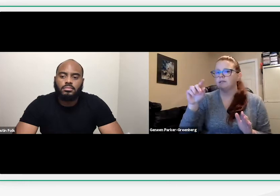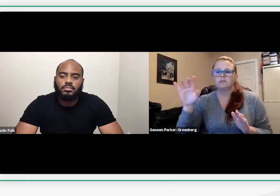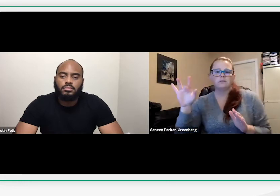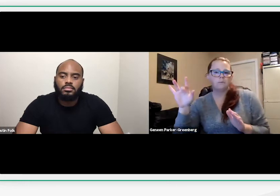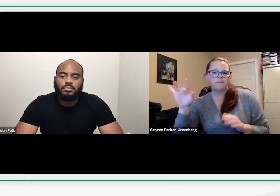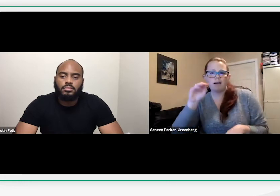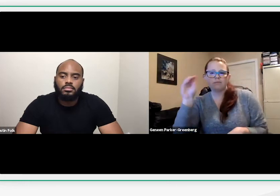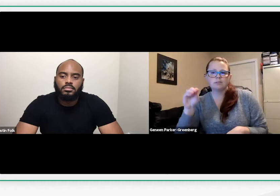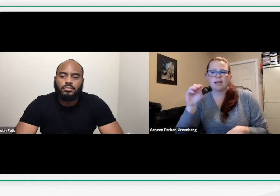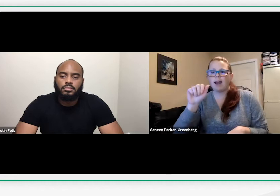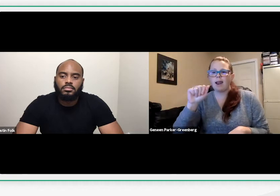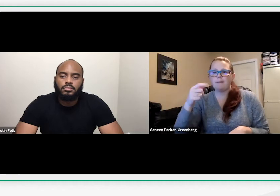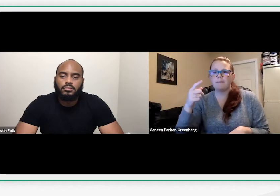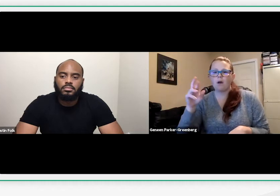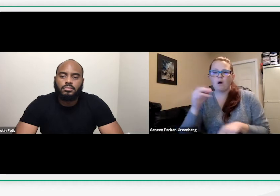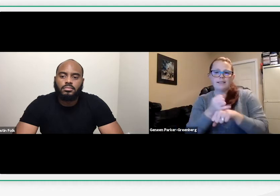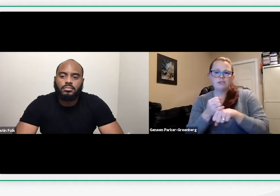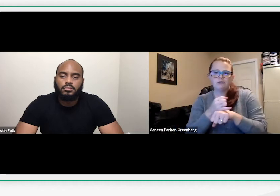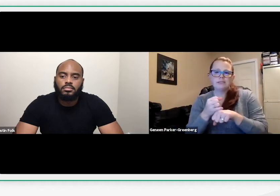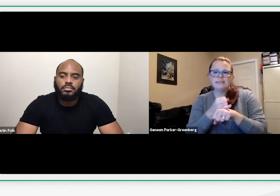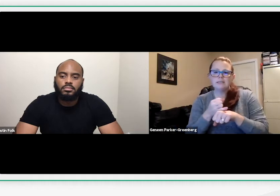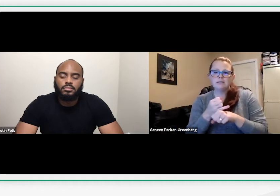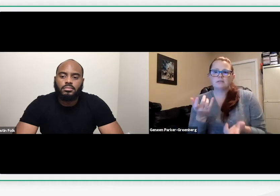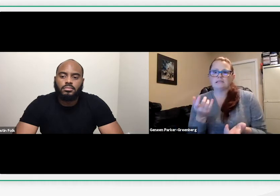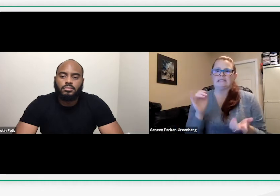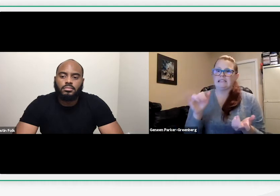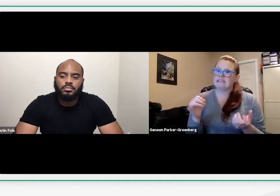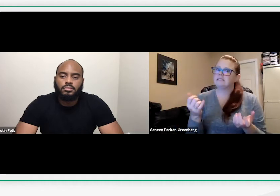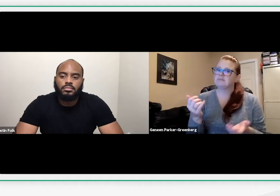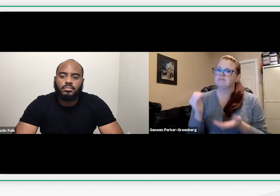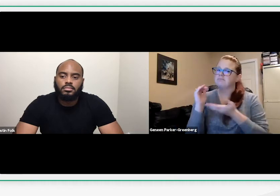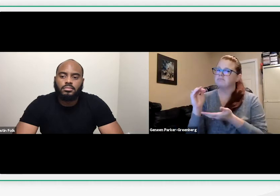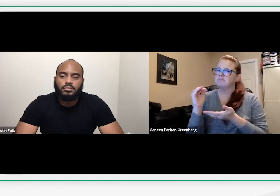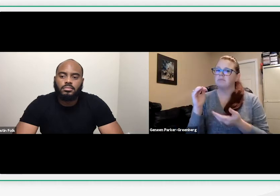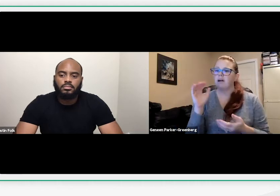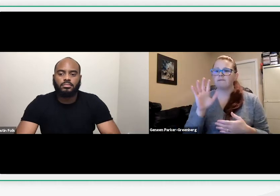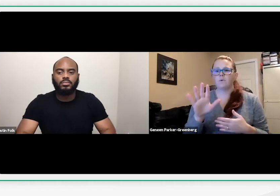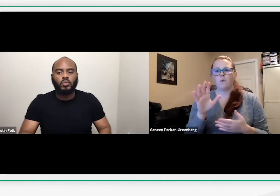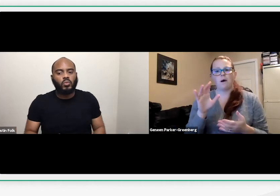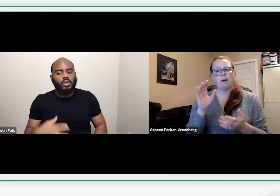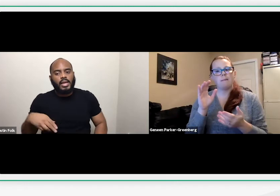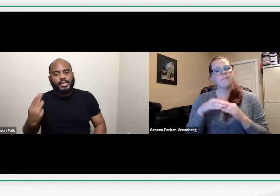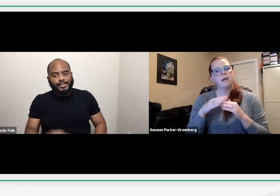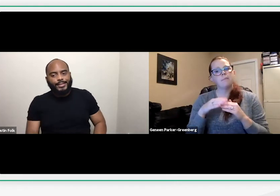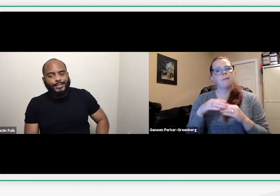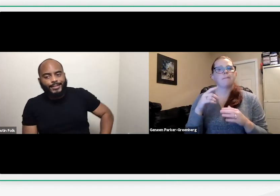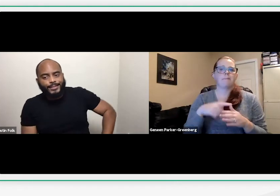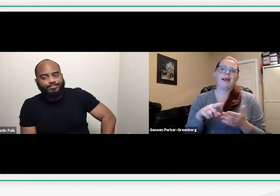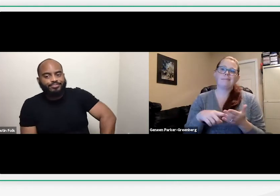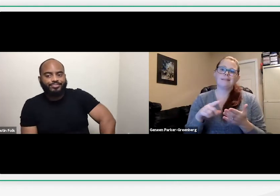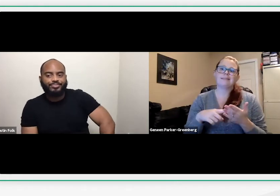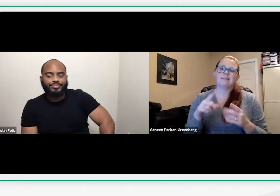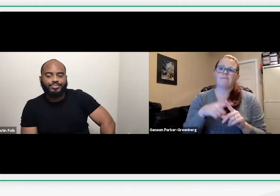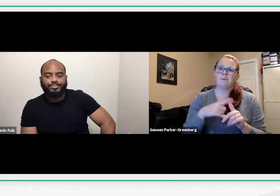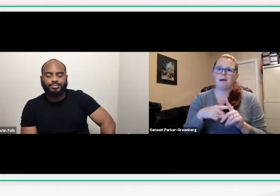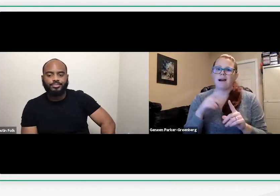in some ways, such as, let's say you're stuck in a 20 to 25% APR interest rate. That's